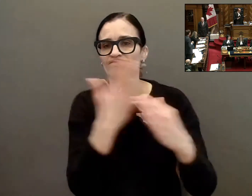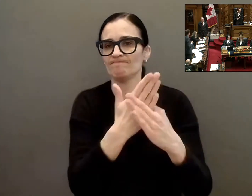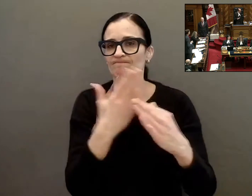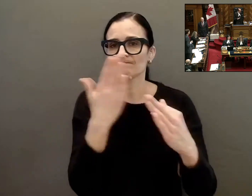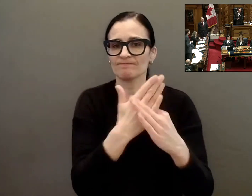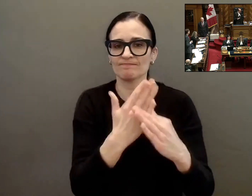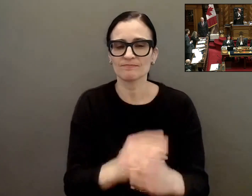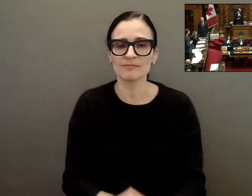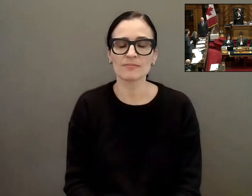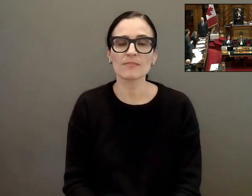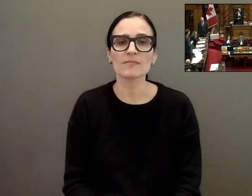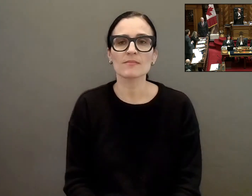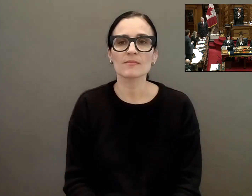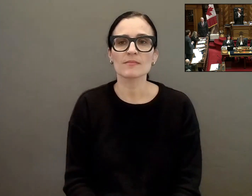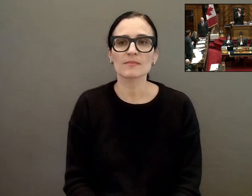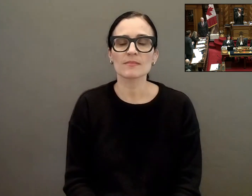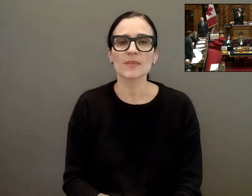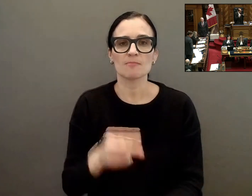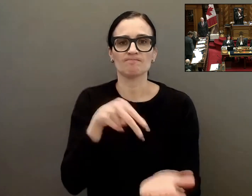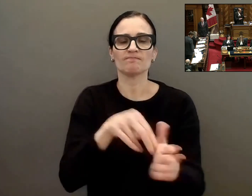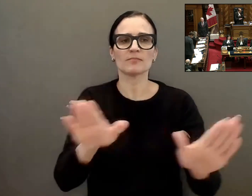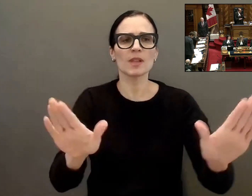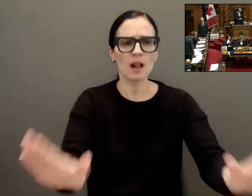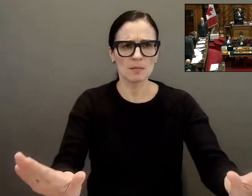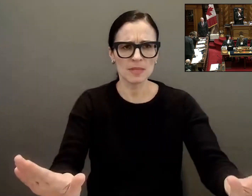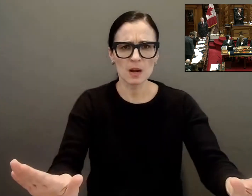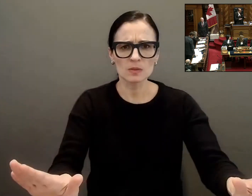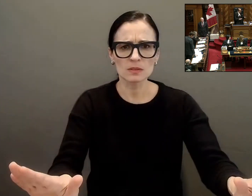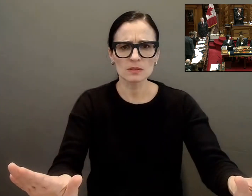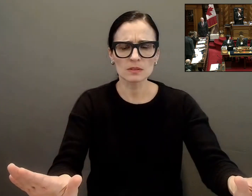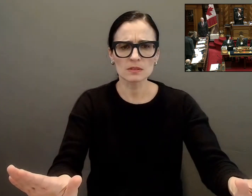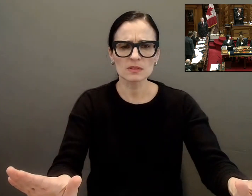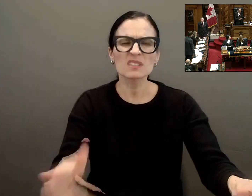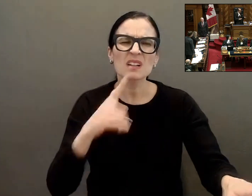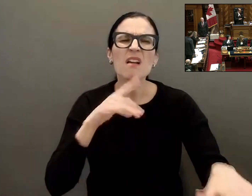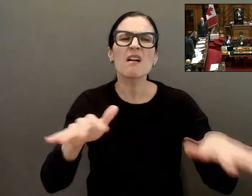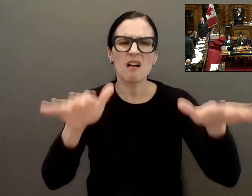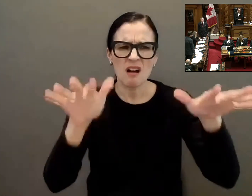Calm down. You should stop talking.